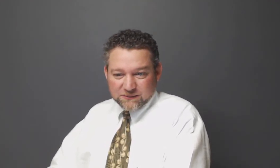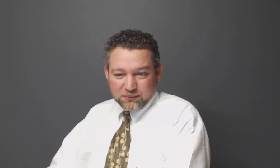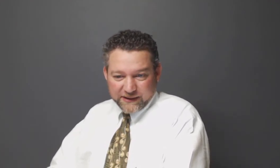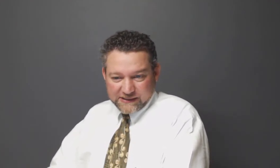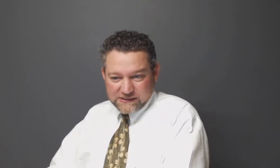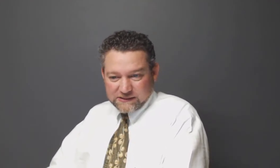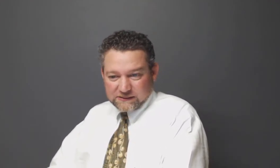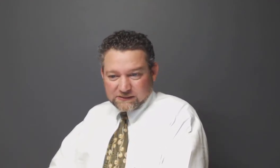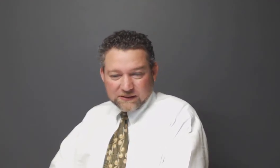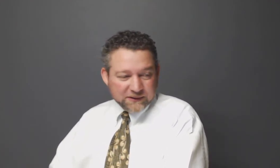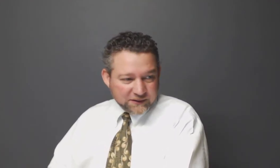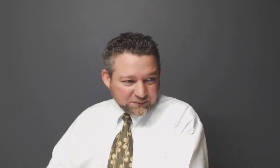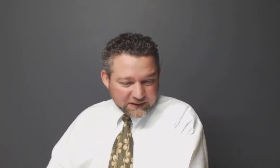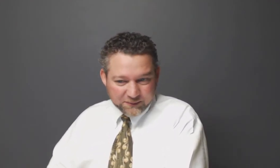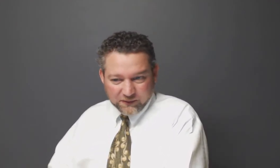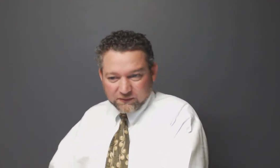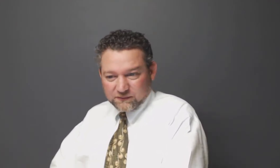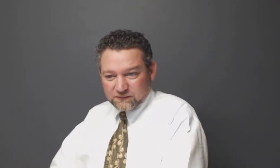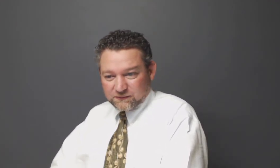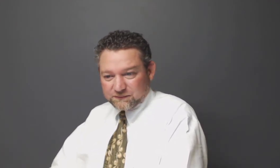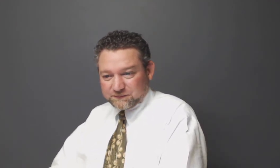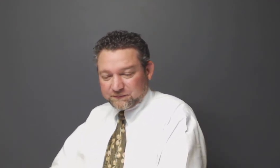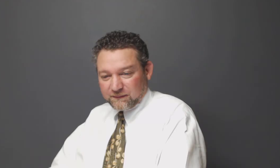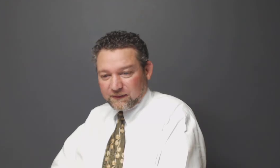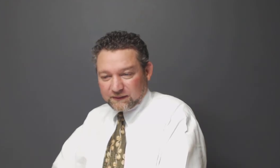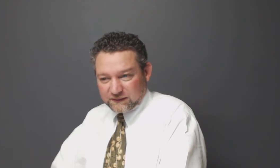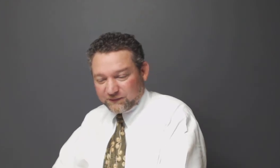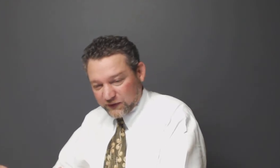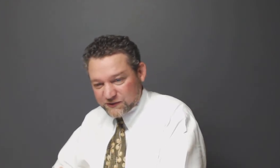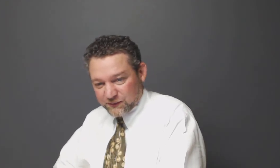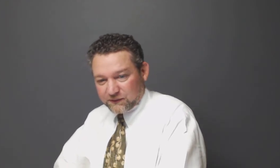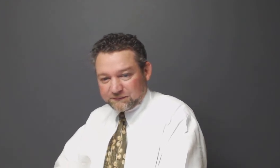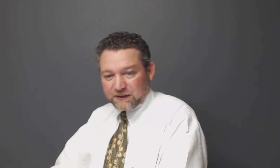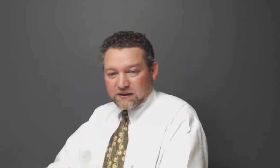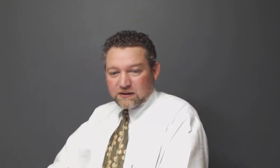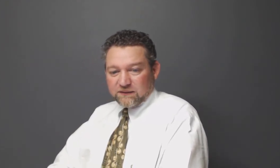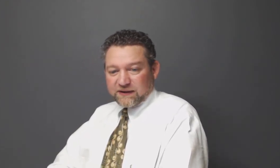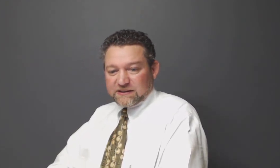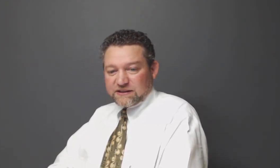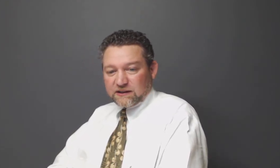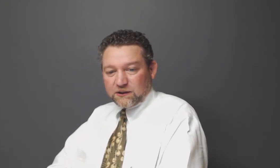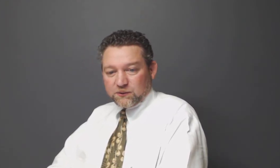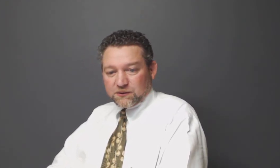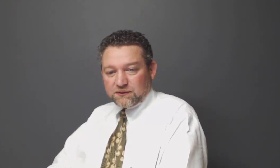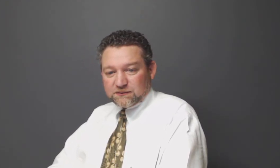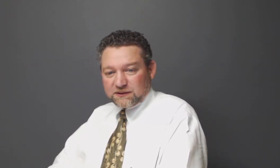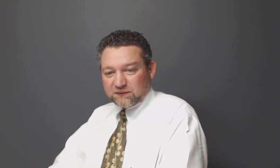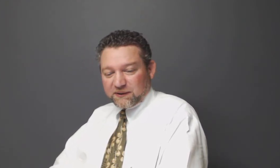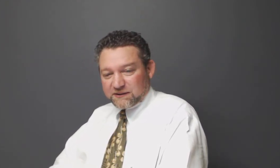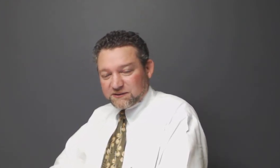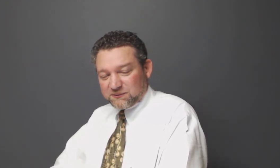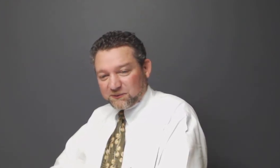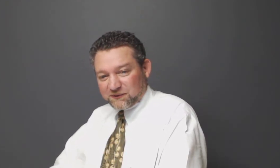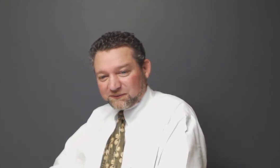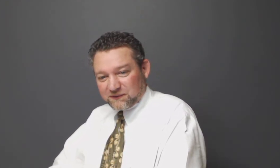a prince among the people for Israel. You find this in Luke, several places, but we'll look